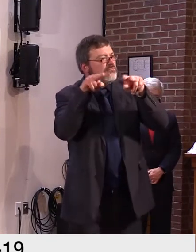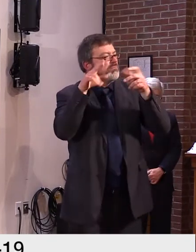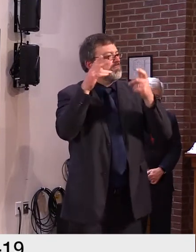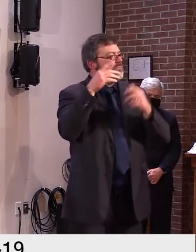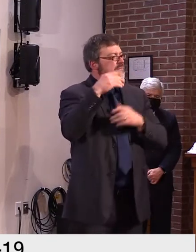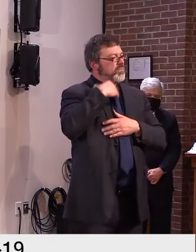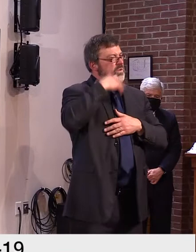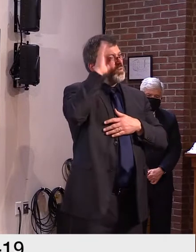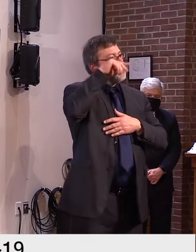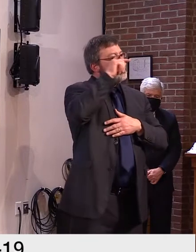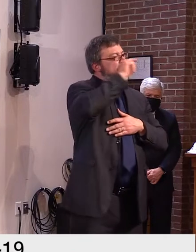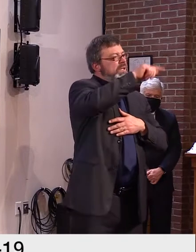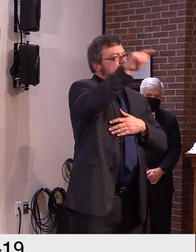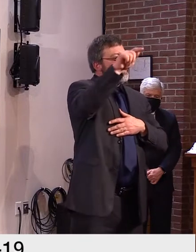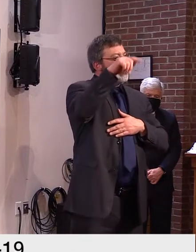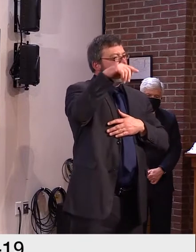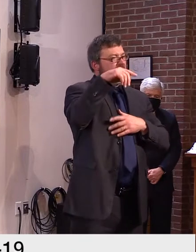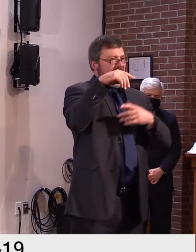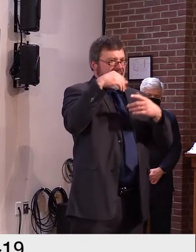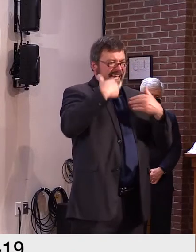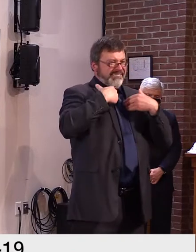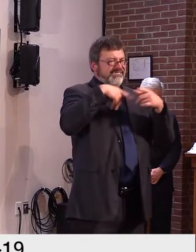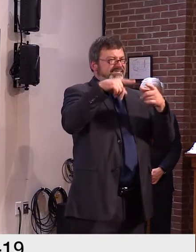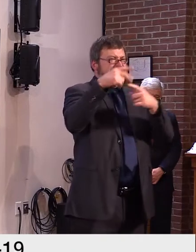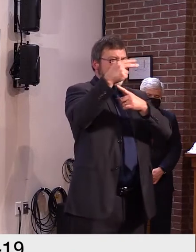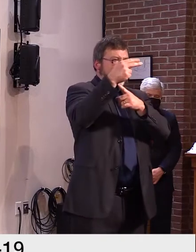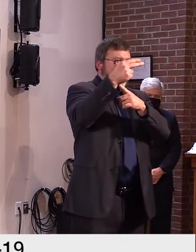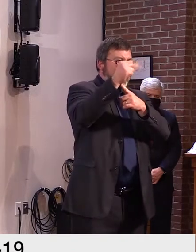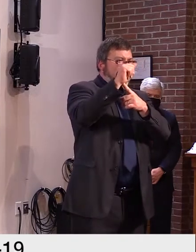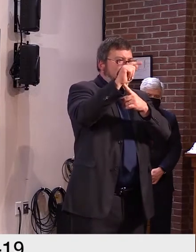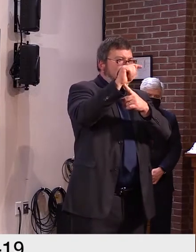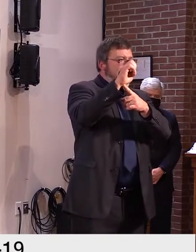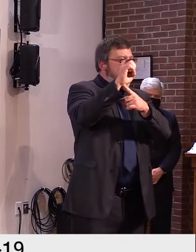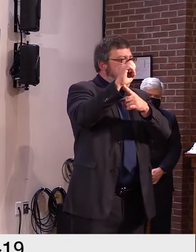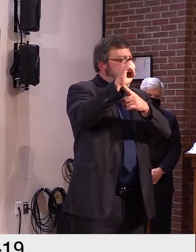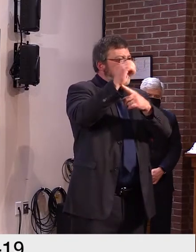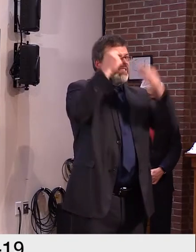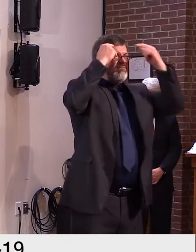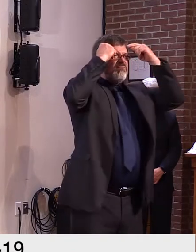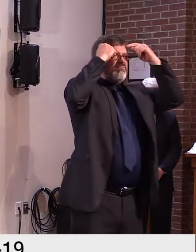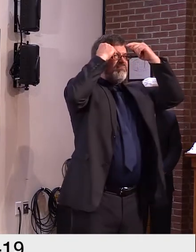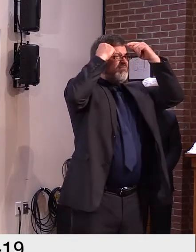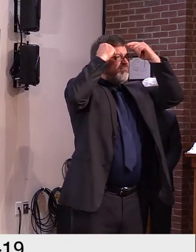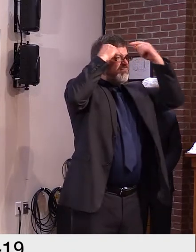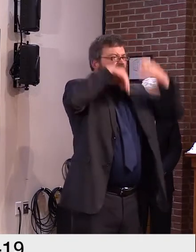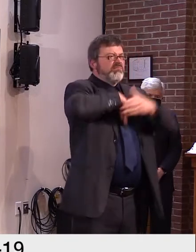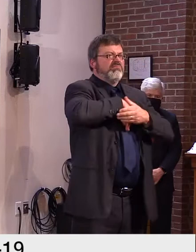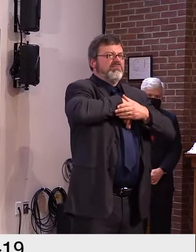the polarization that we're seeing throughout the country. This isn't acceptable.